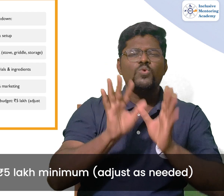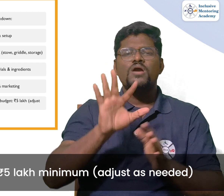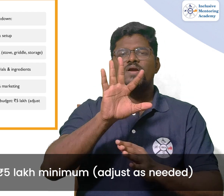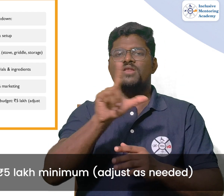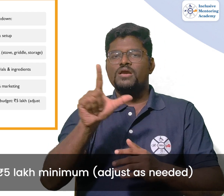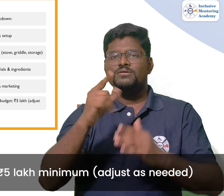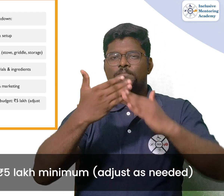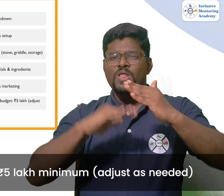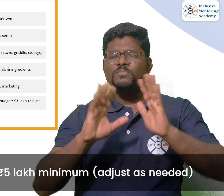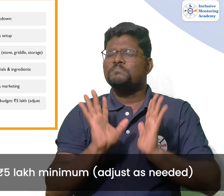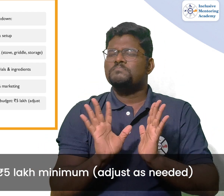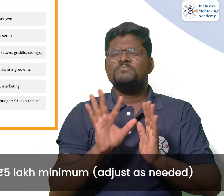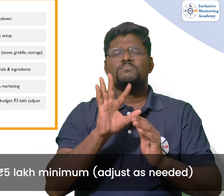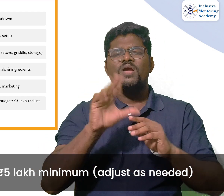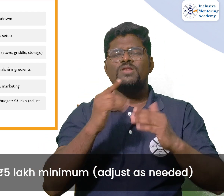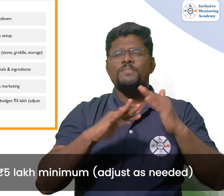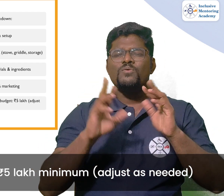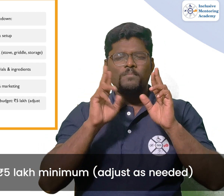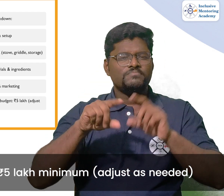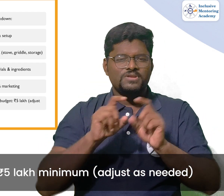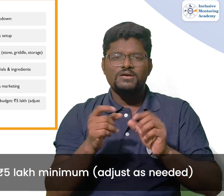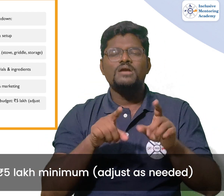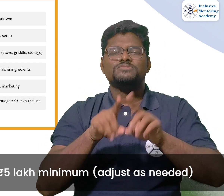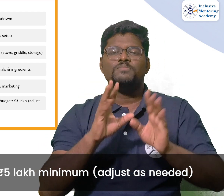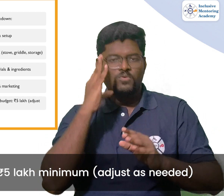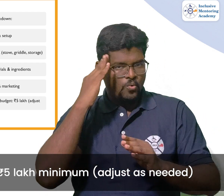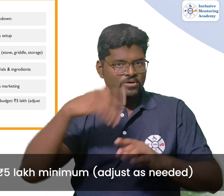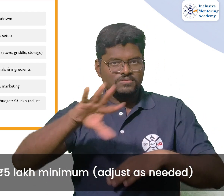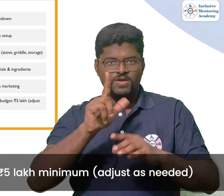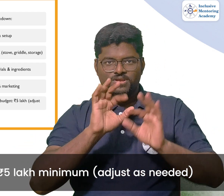Estimated budget, 5 lakh minimum. Adjust as needed.